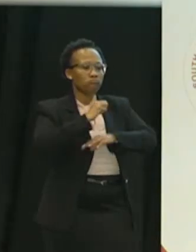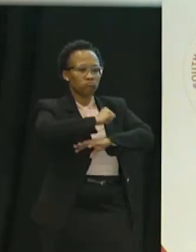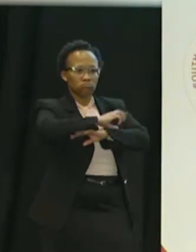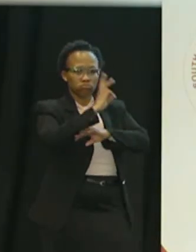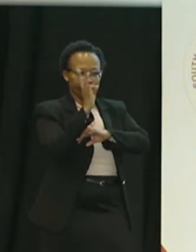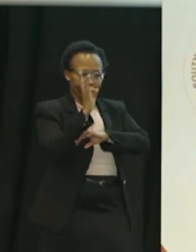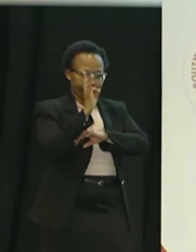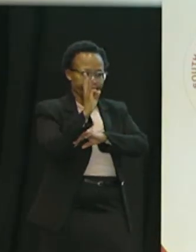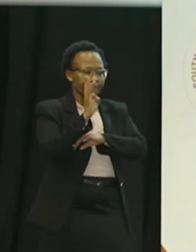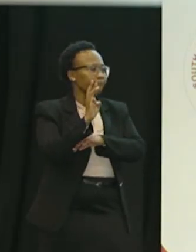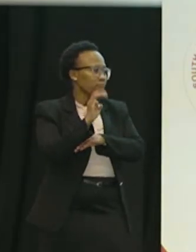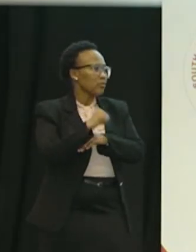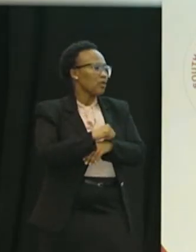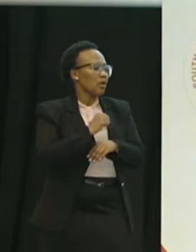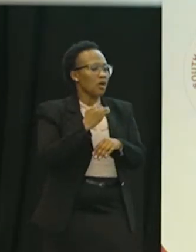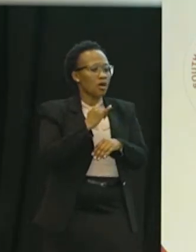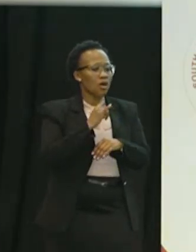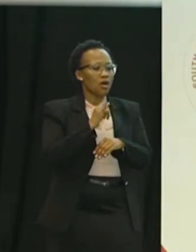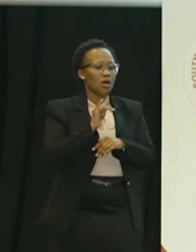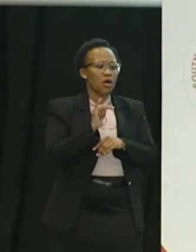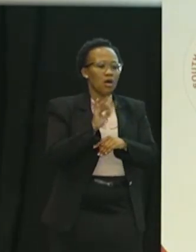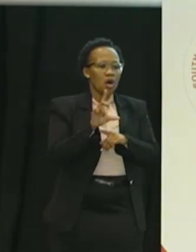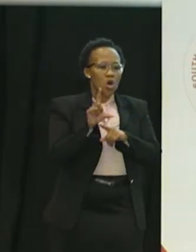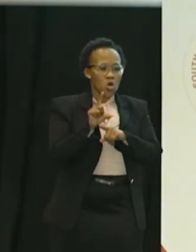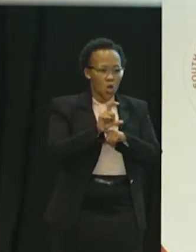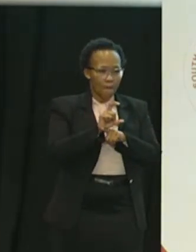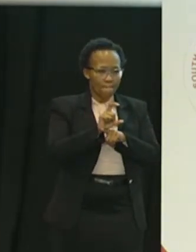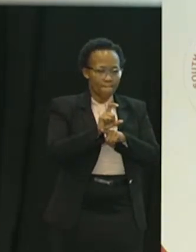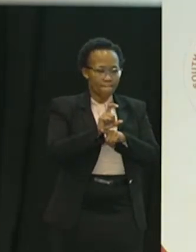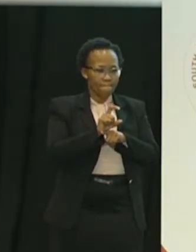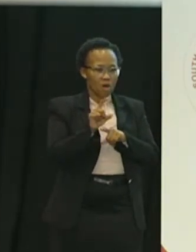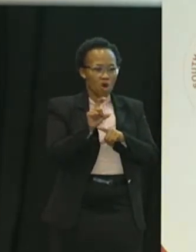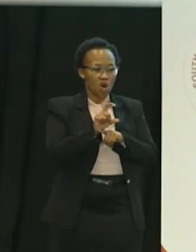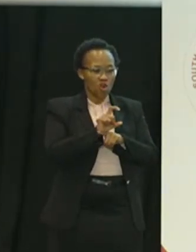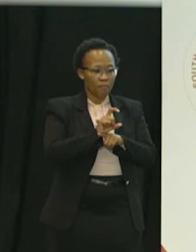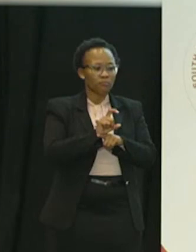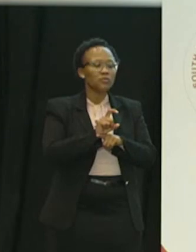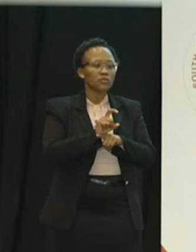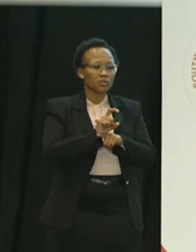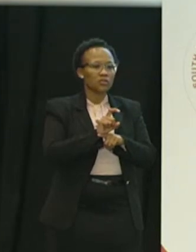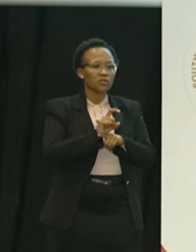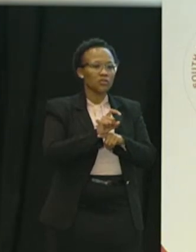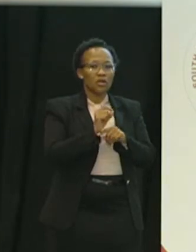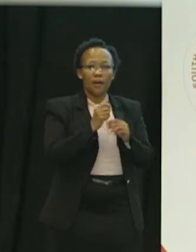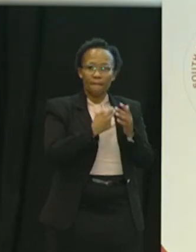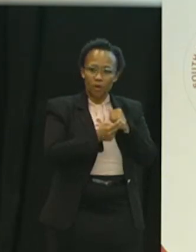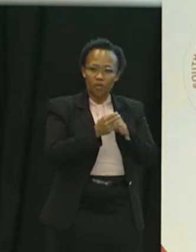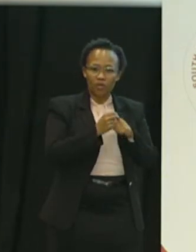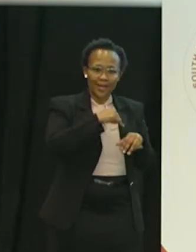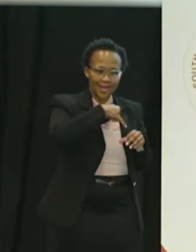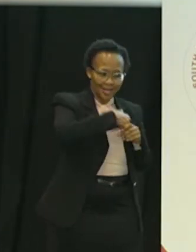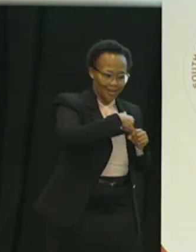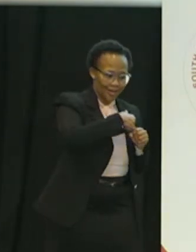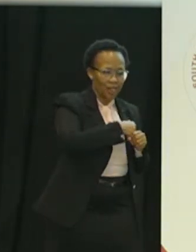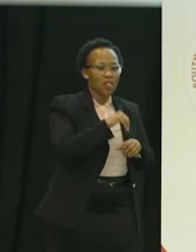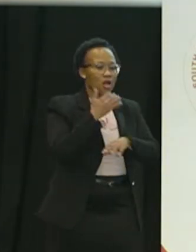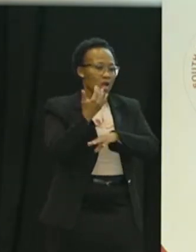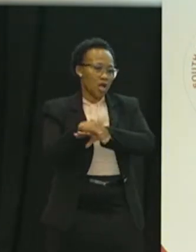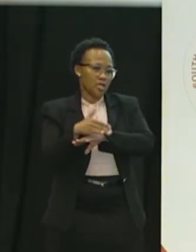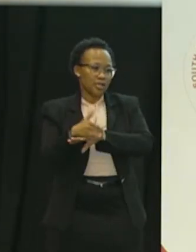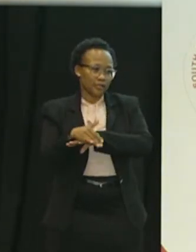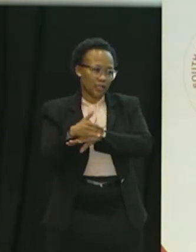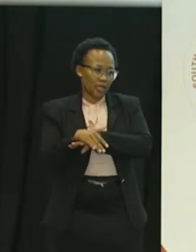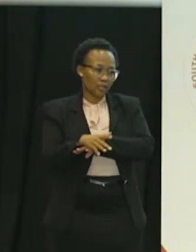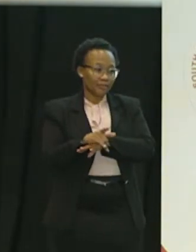prevention tools like your condoms, both external and internal. These are observations done in